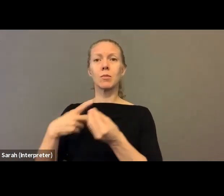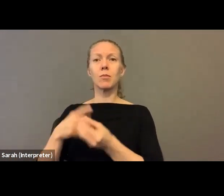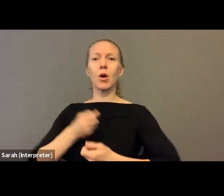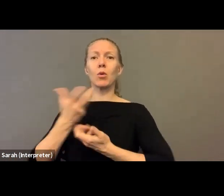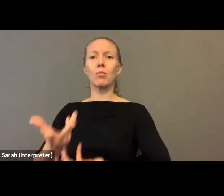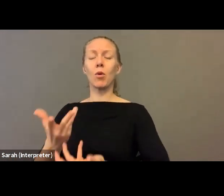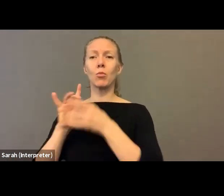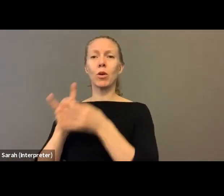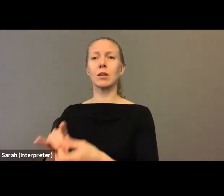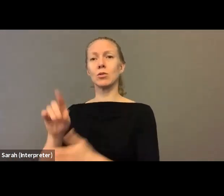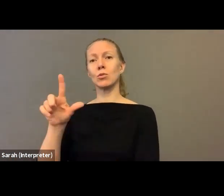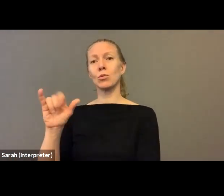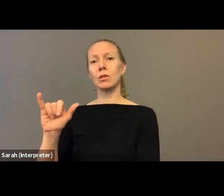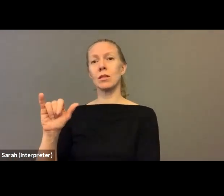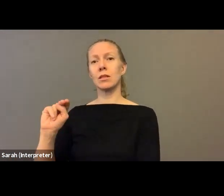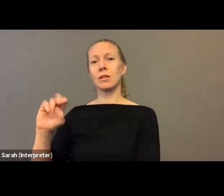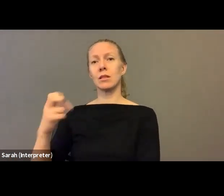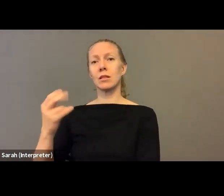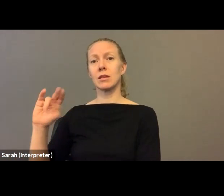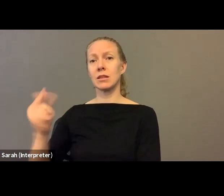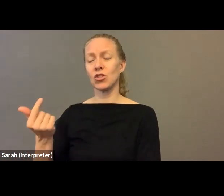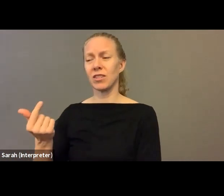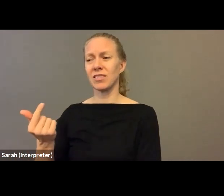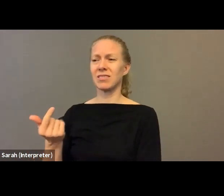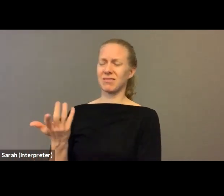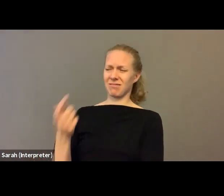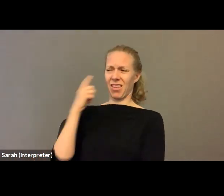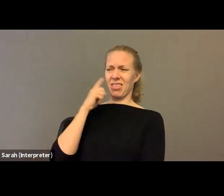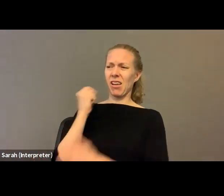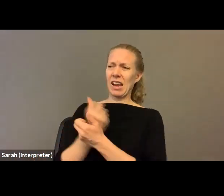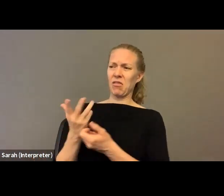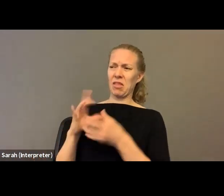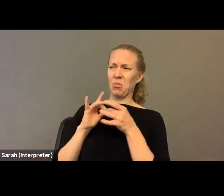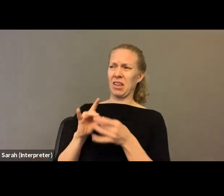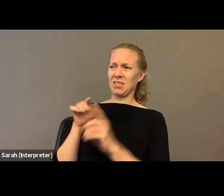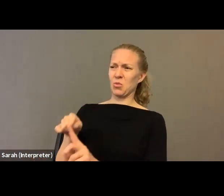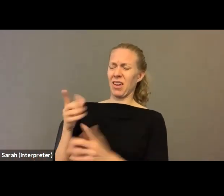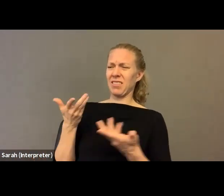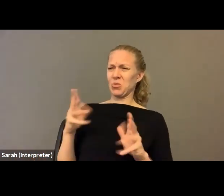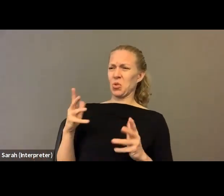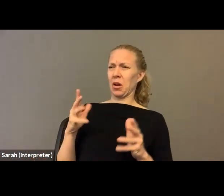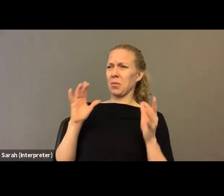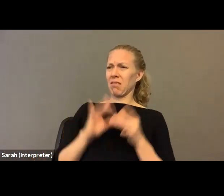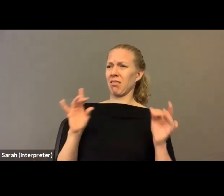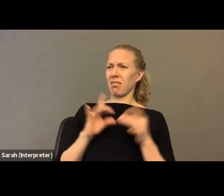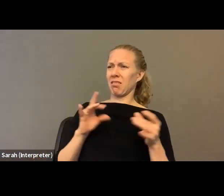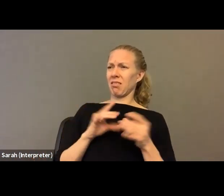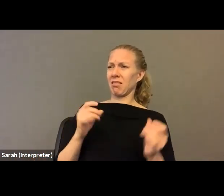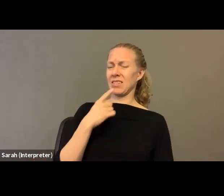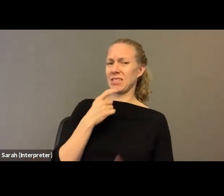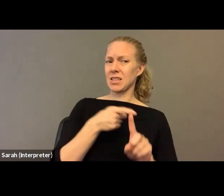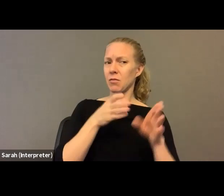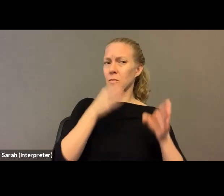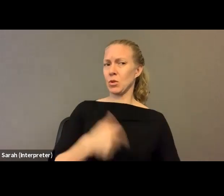Hasn't everything about lynching already been said? Fired a mouth I thought knew better. Have we